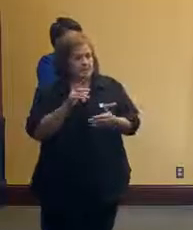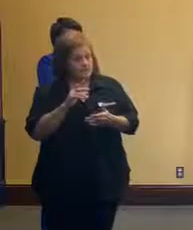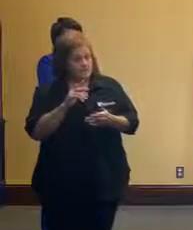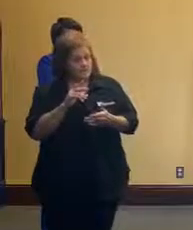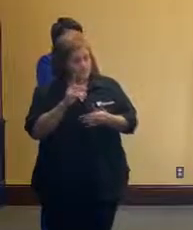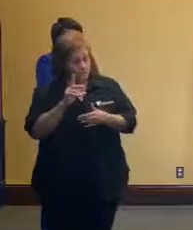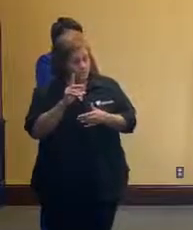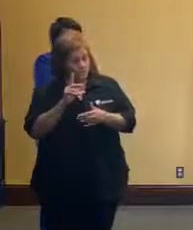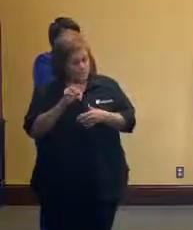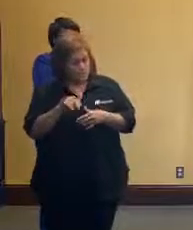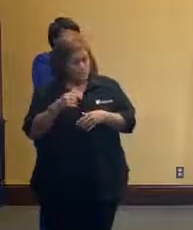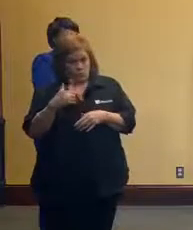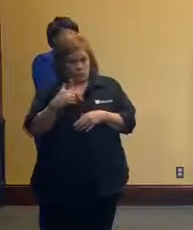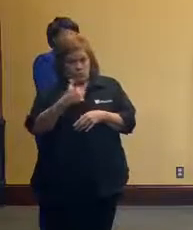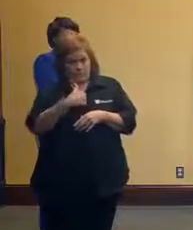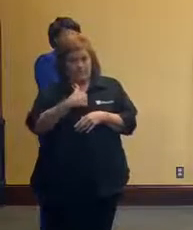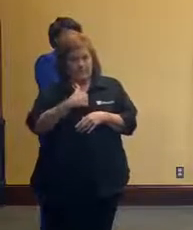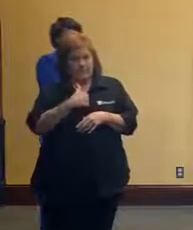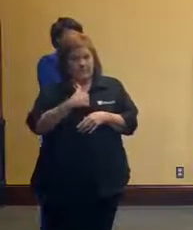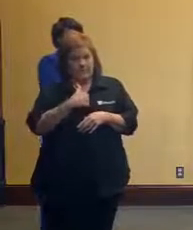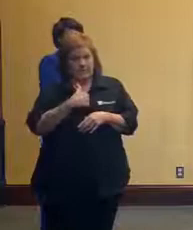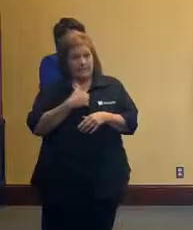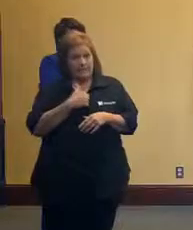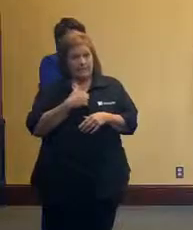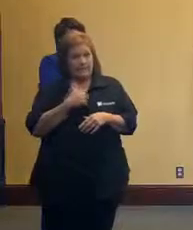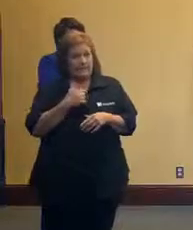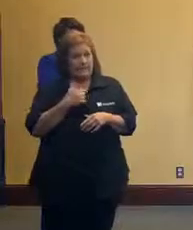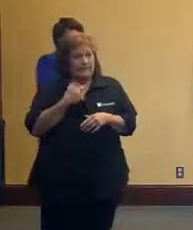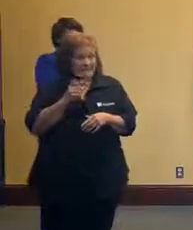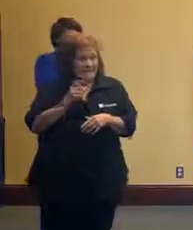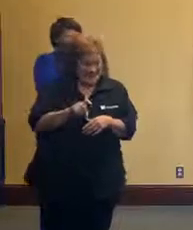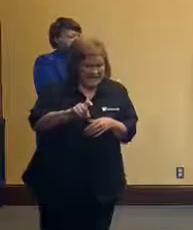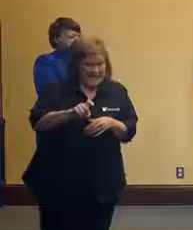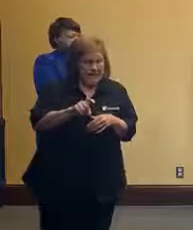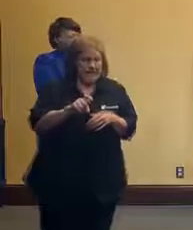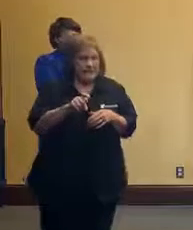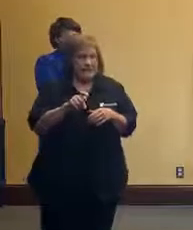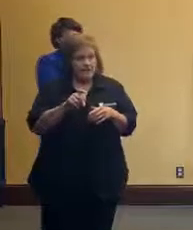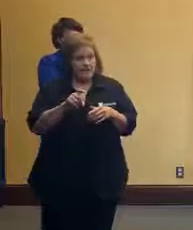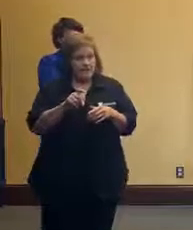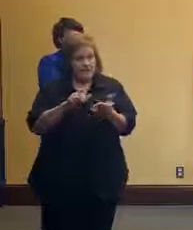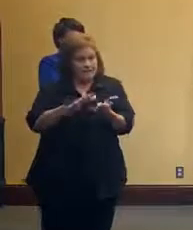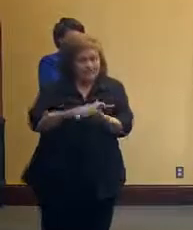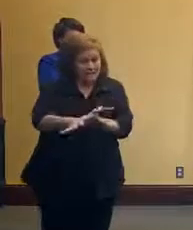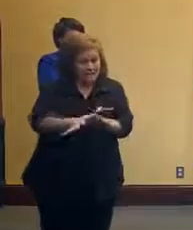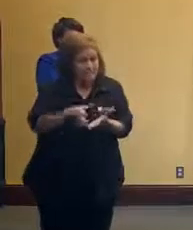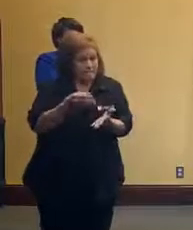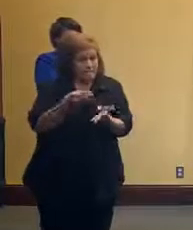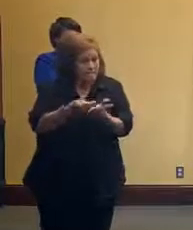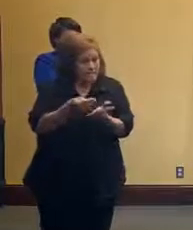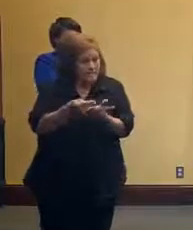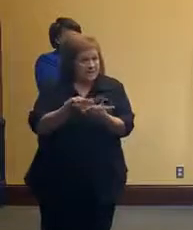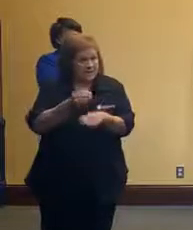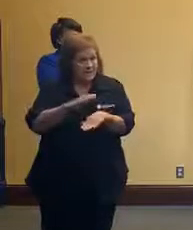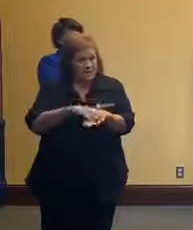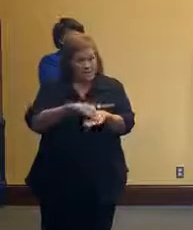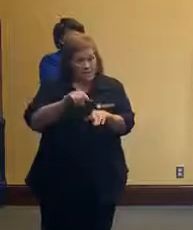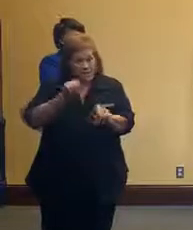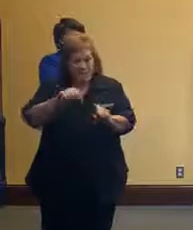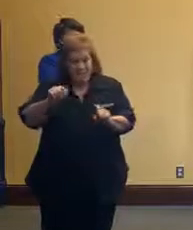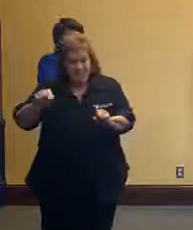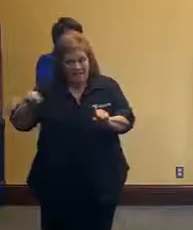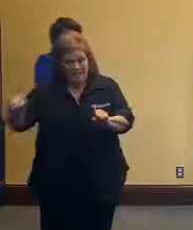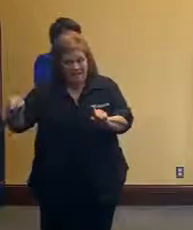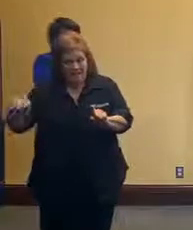need and value the amount of work that has to go into some of our parking enforcement, other type of enforcement measures if